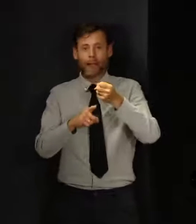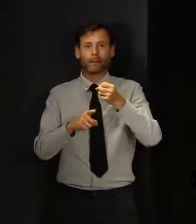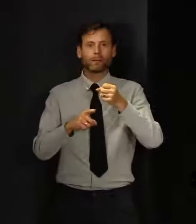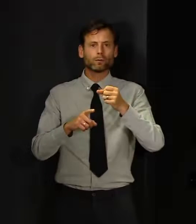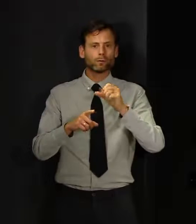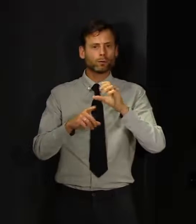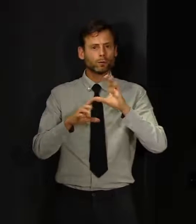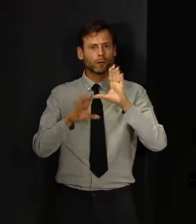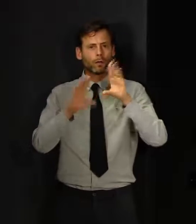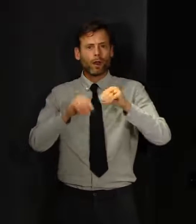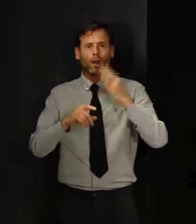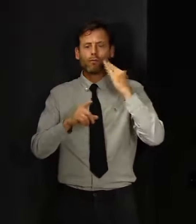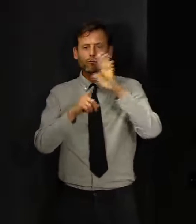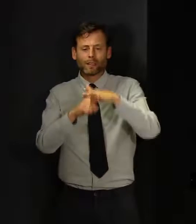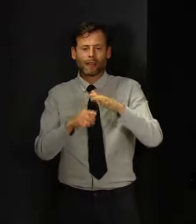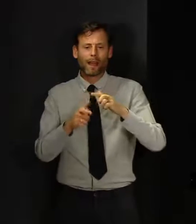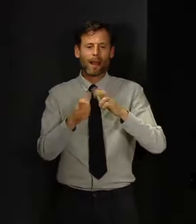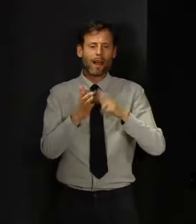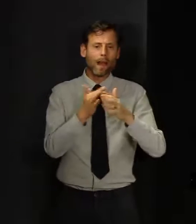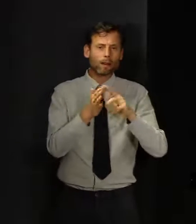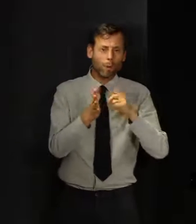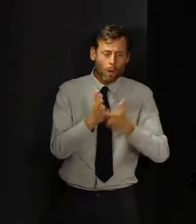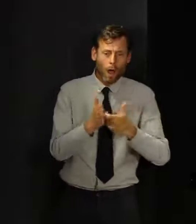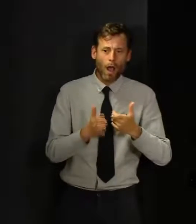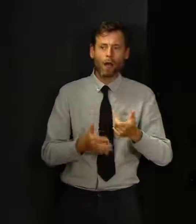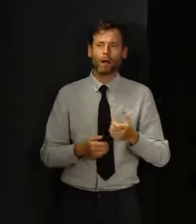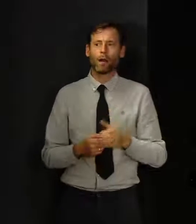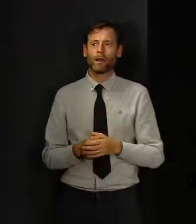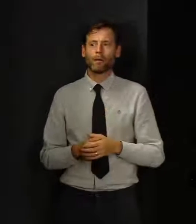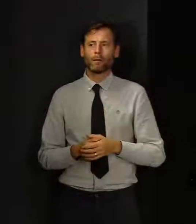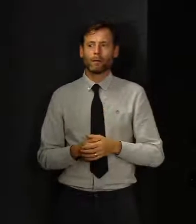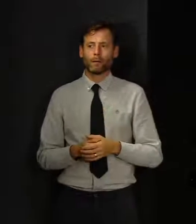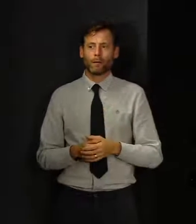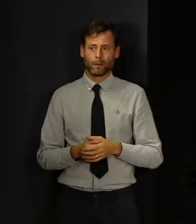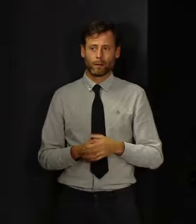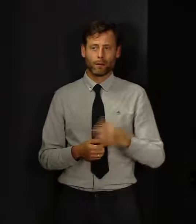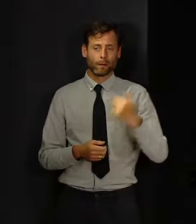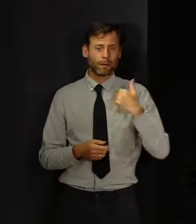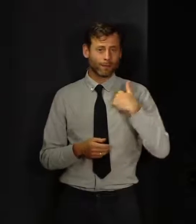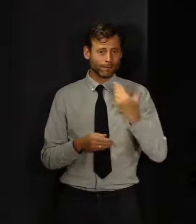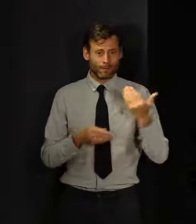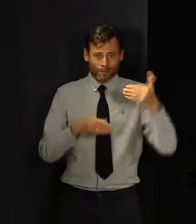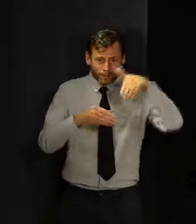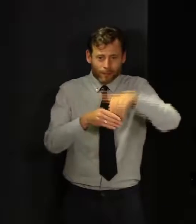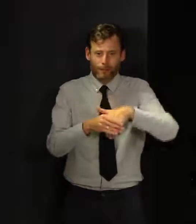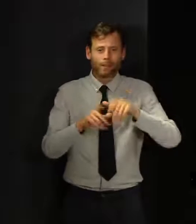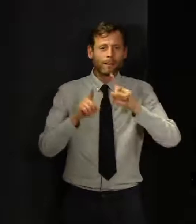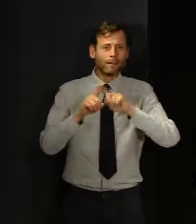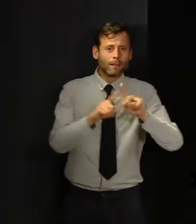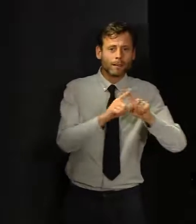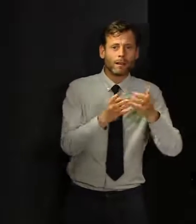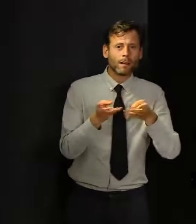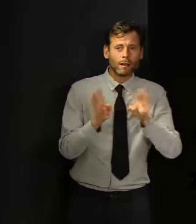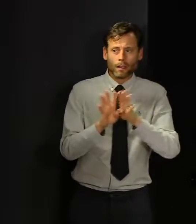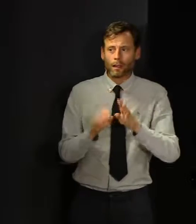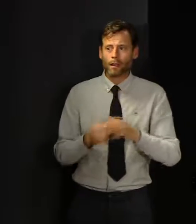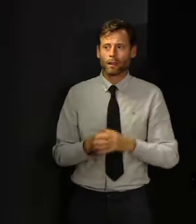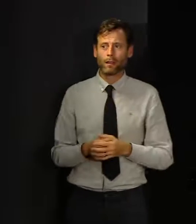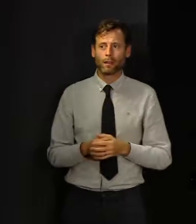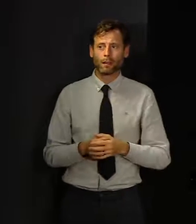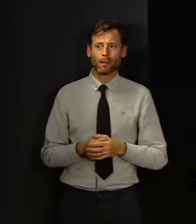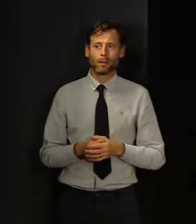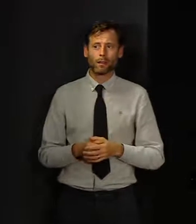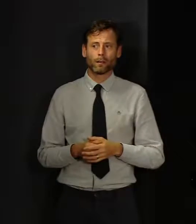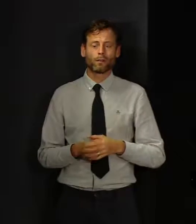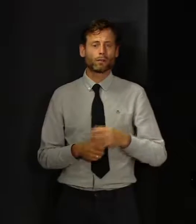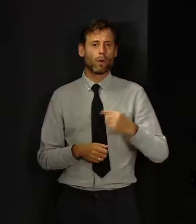and Asawar MSP, Caddy Johnson, who's the sister of Sheikh Obai and also happens to be a nurse working in our NHS.